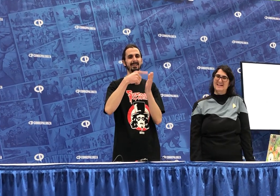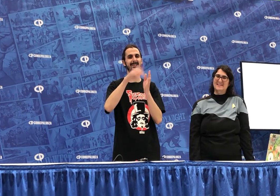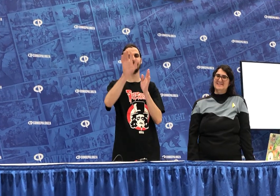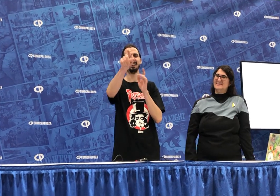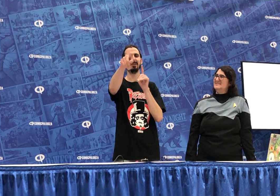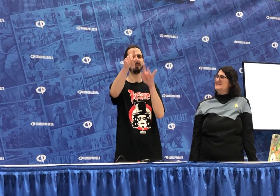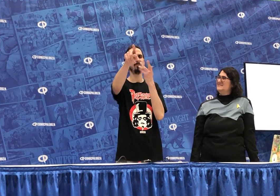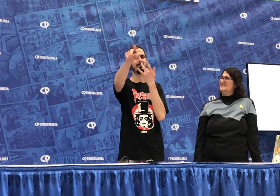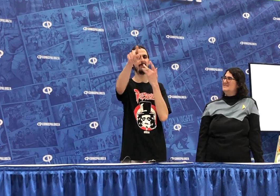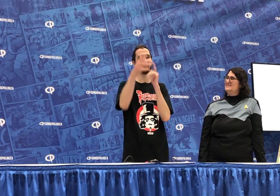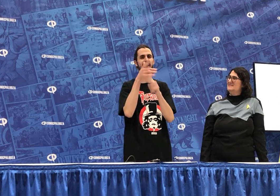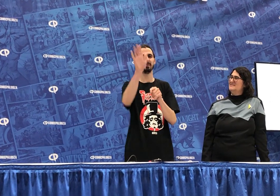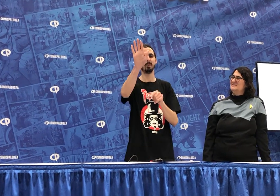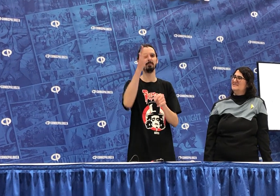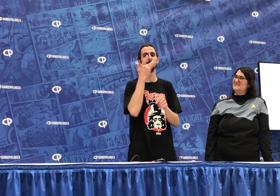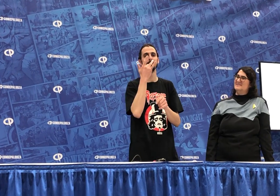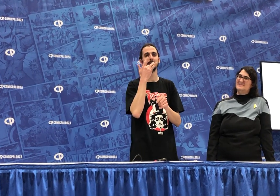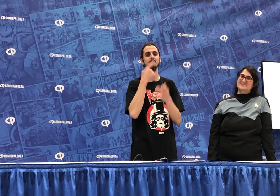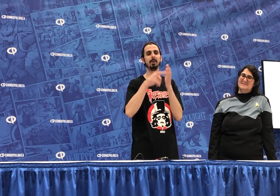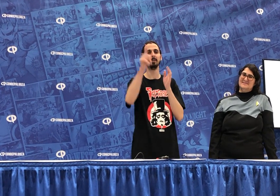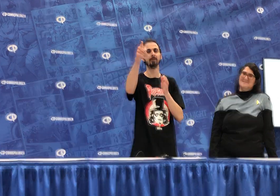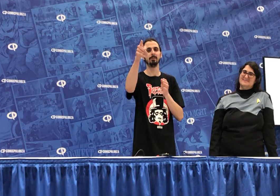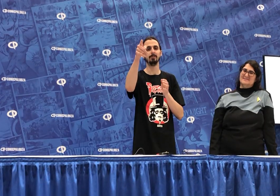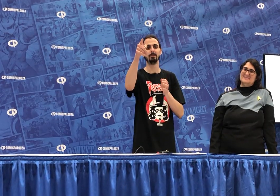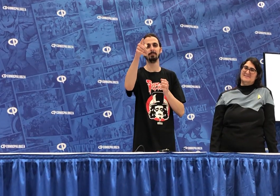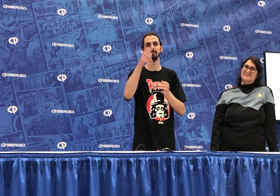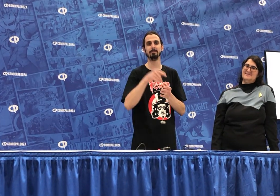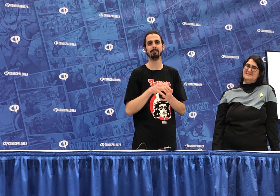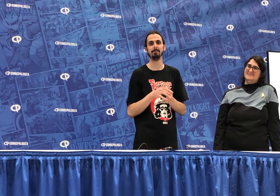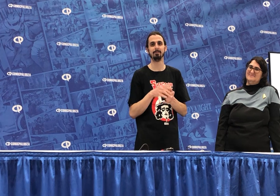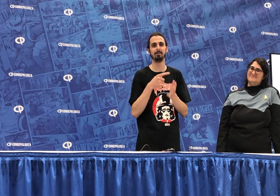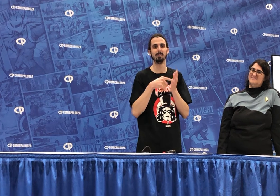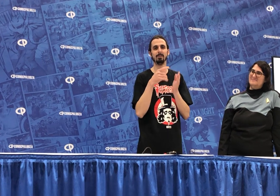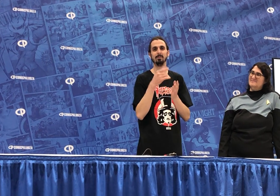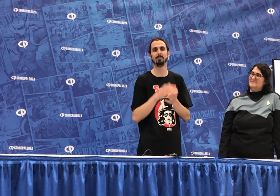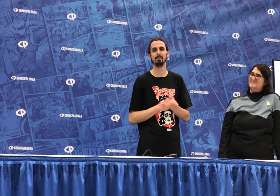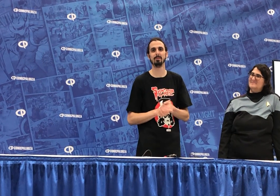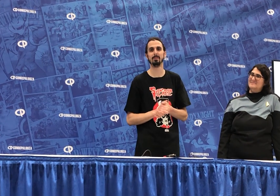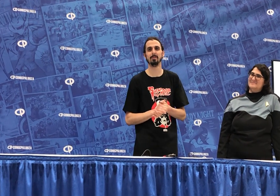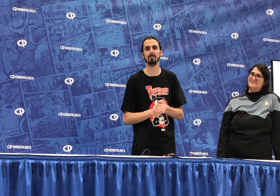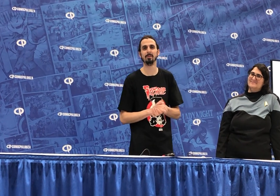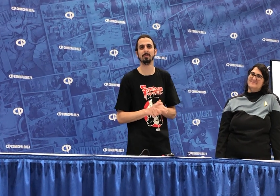get sick of it. Then we make up a name sign. And he's saying, but you who asked the question, what are some of your favorite fandoms?